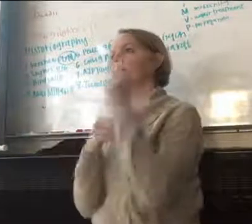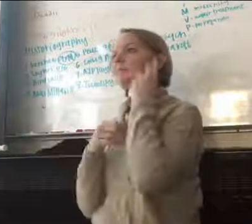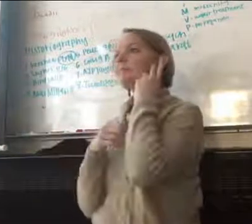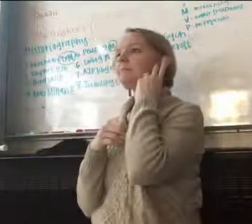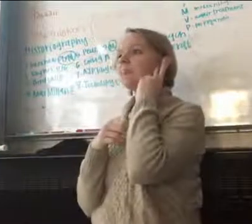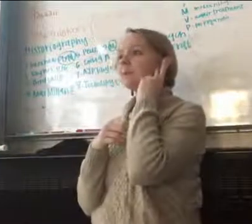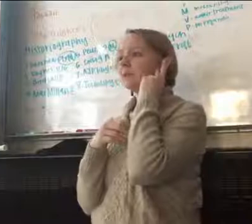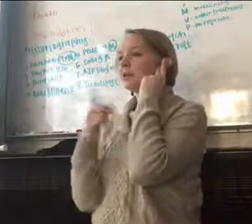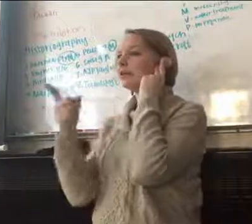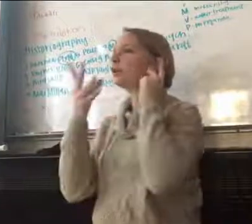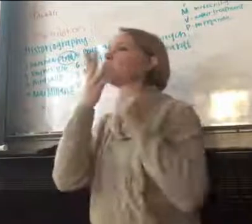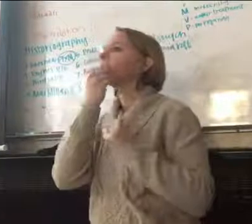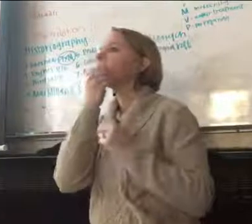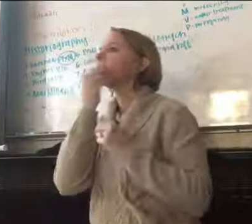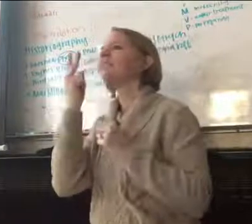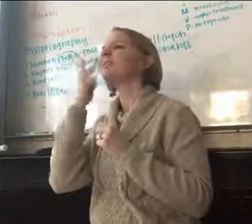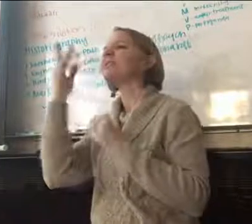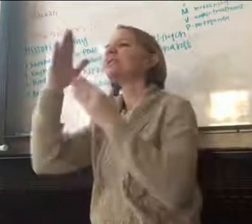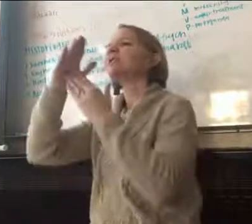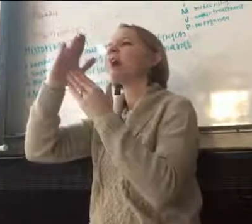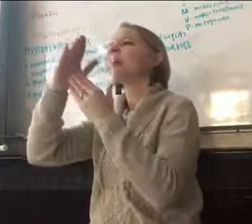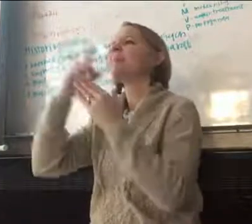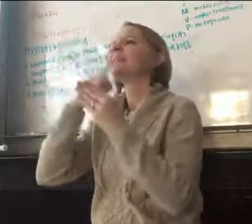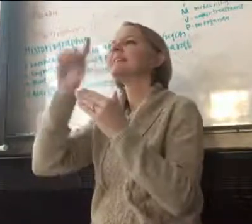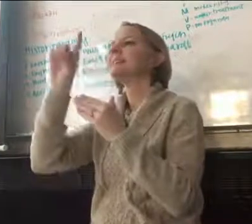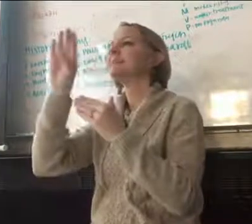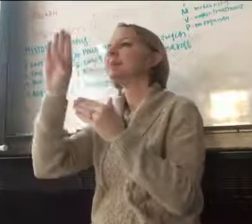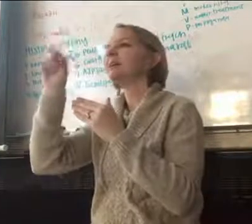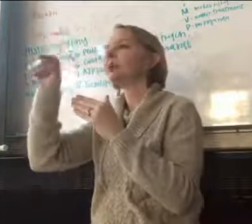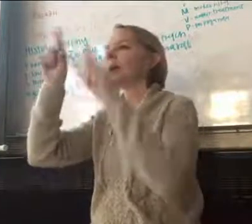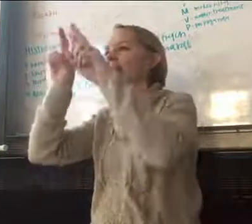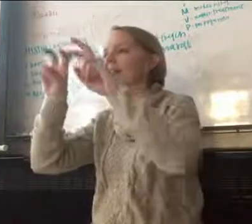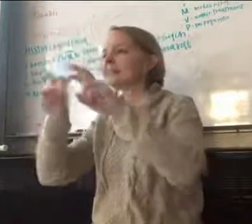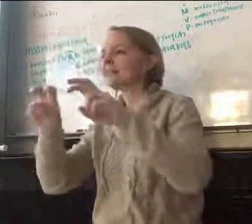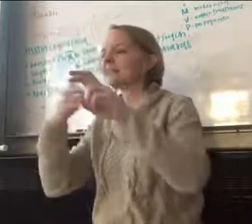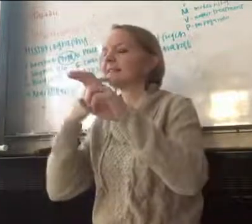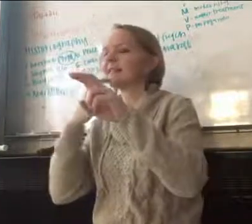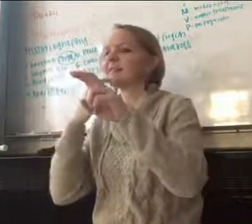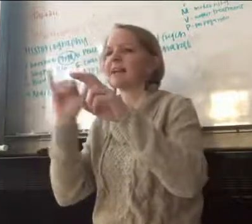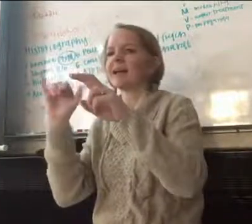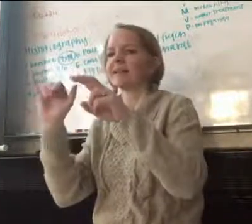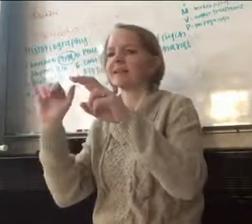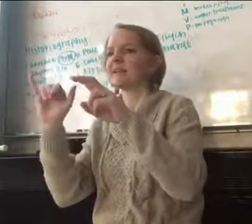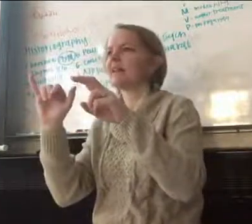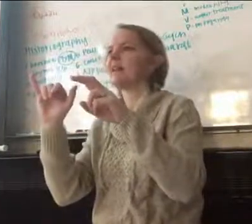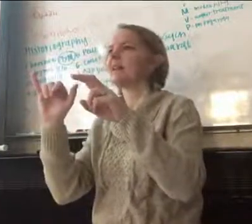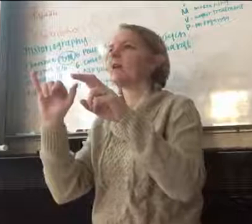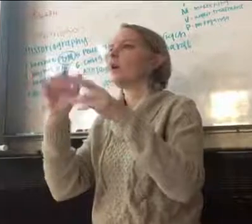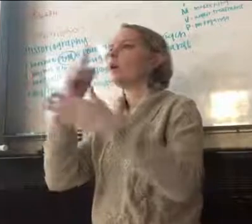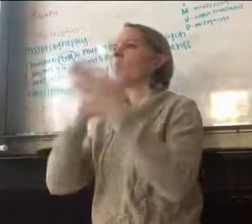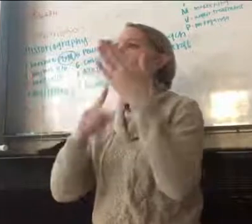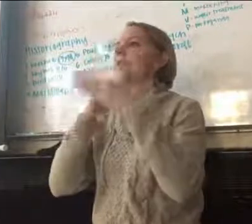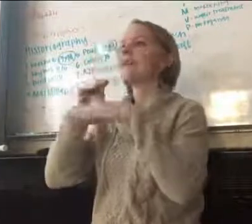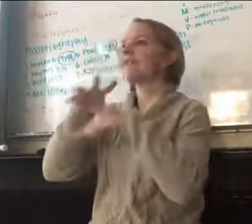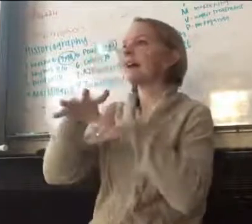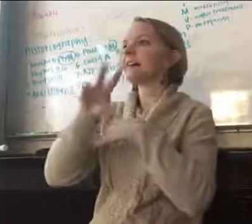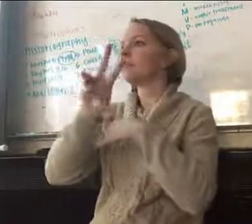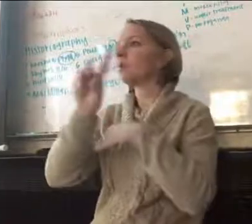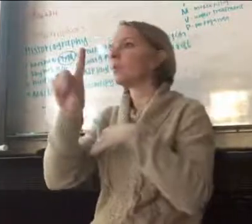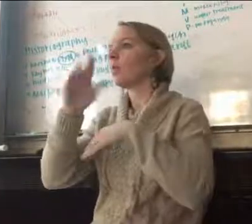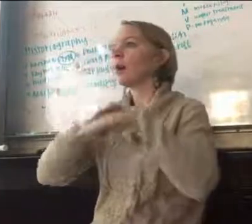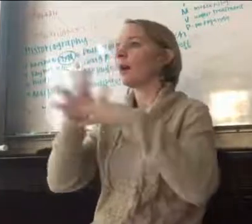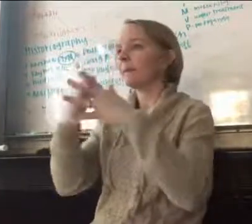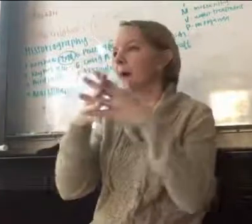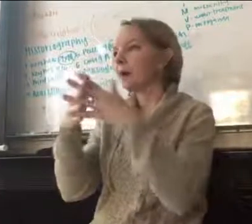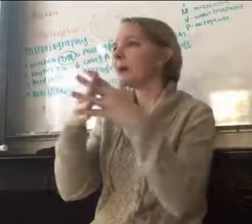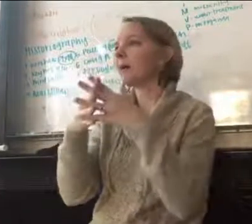basically you're going to pretend, if you look at the top underneath where it says DBQ analysis, you'll see like an essay question that says, what are the effects of World War I on